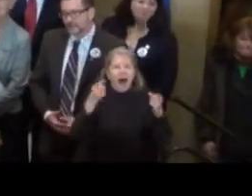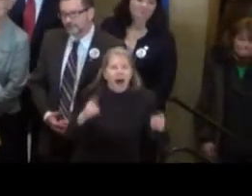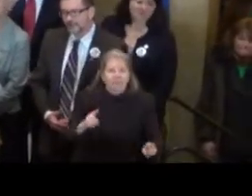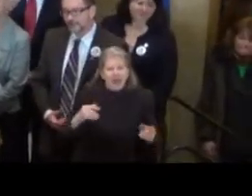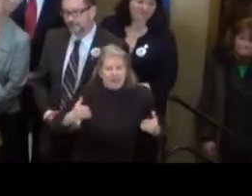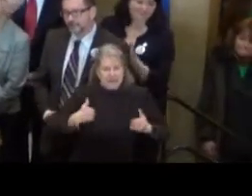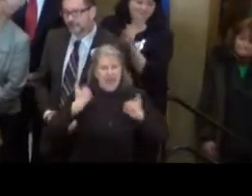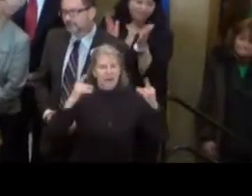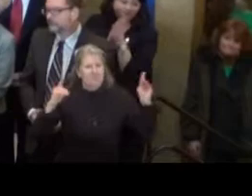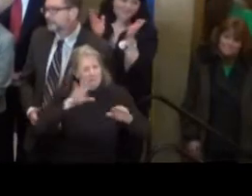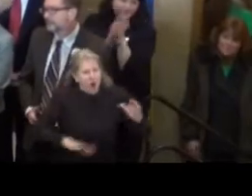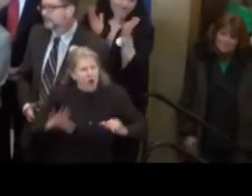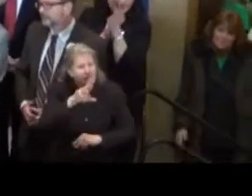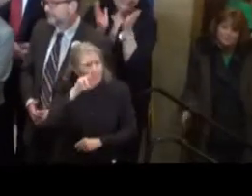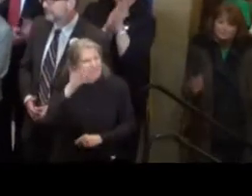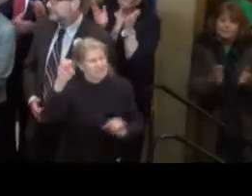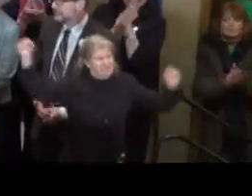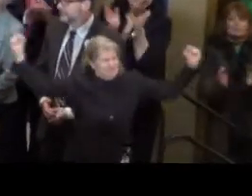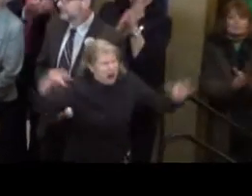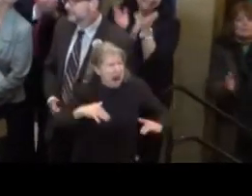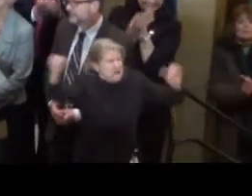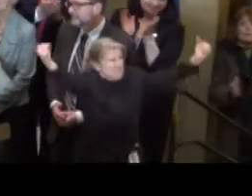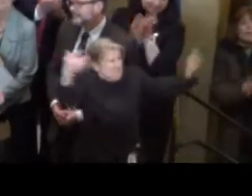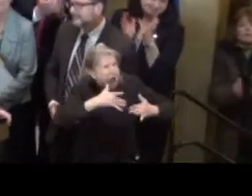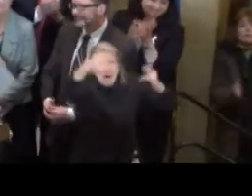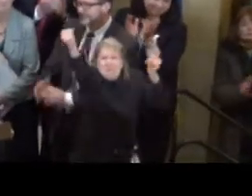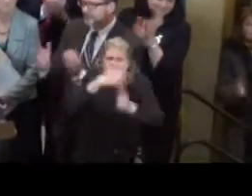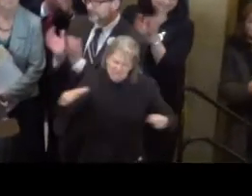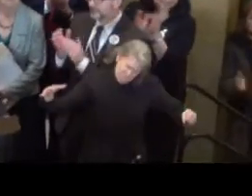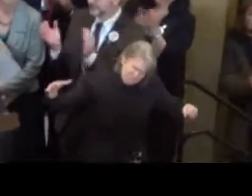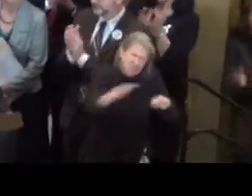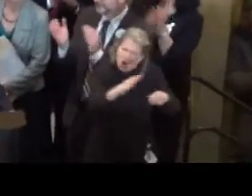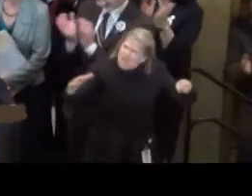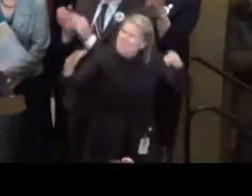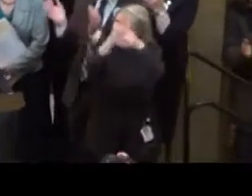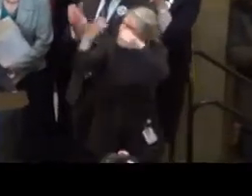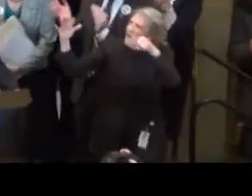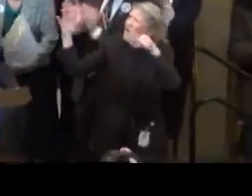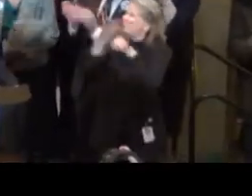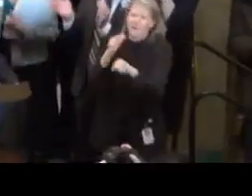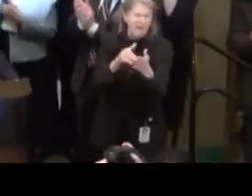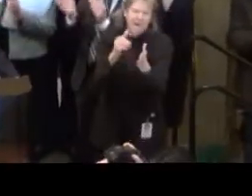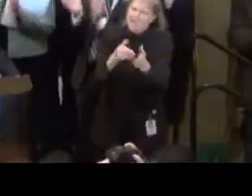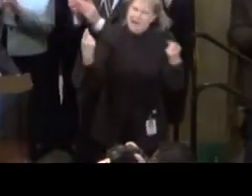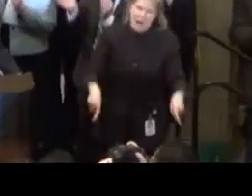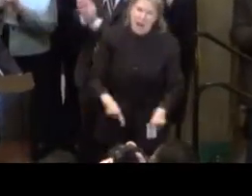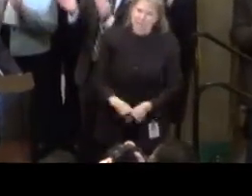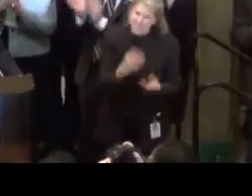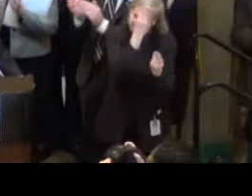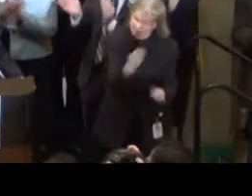up, coming to their state capitol, and running away.